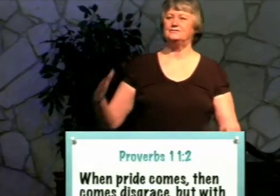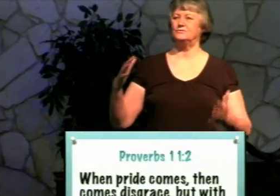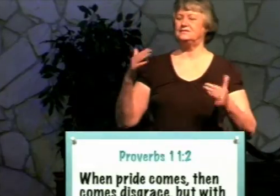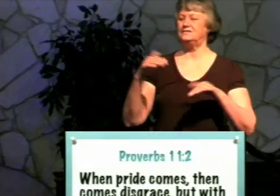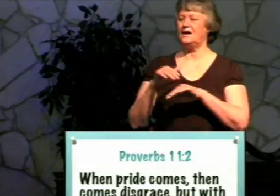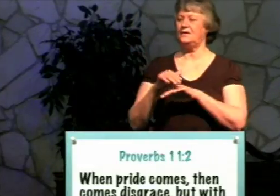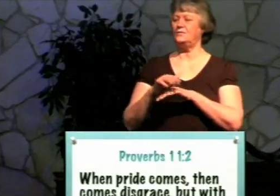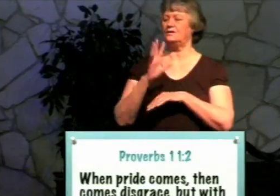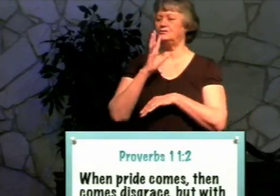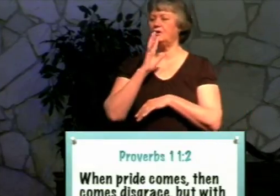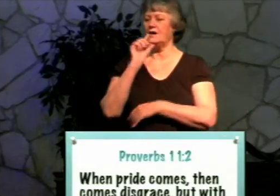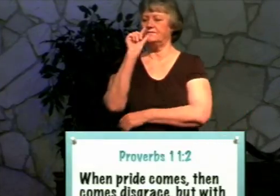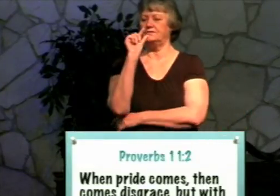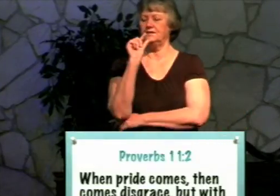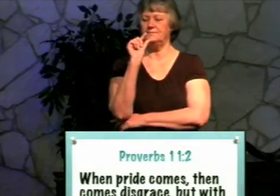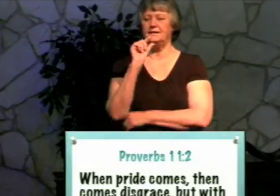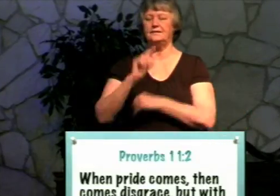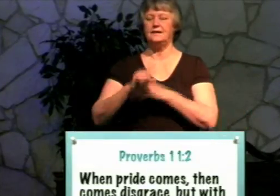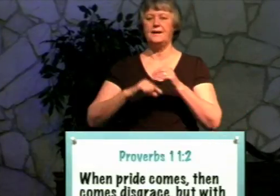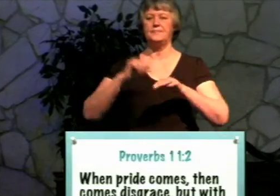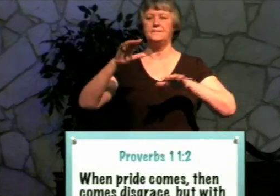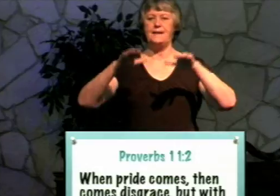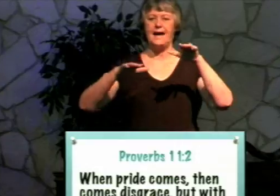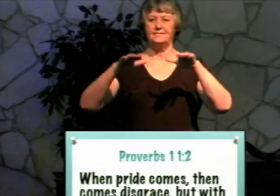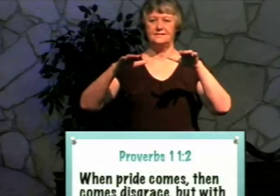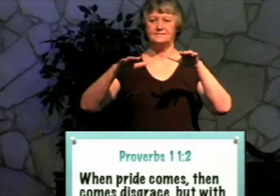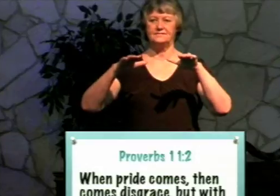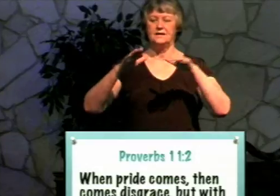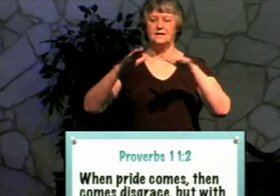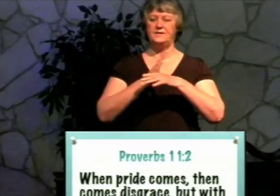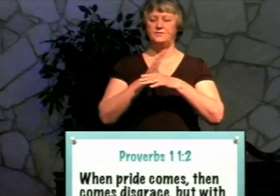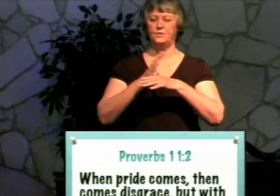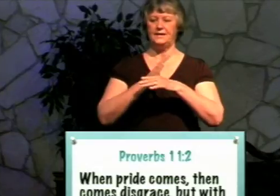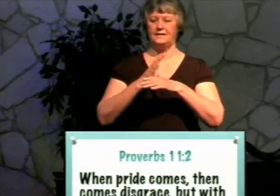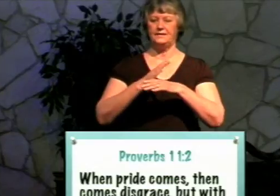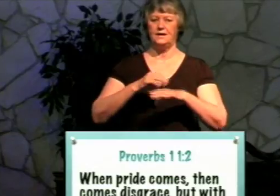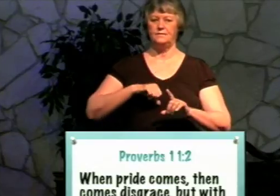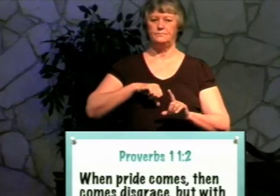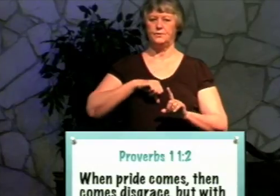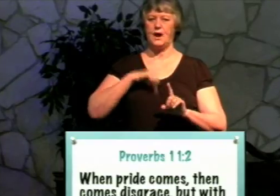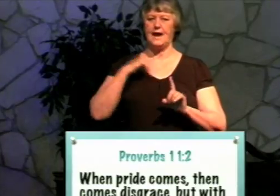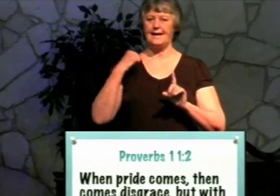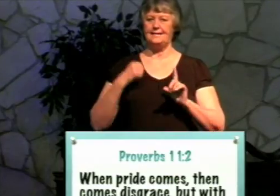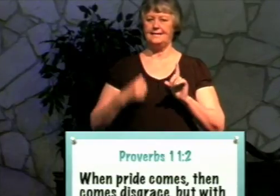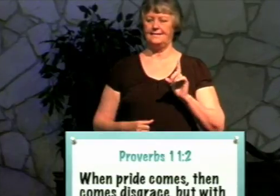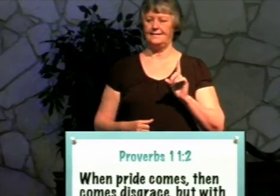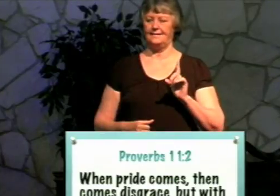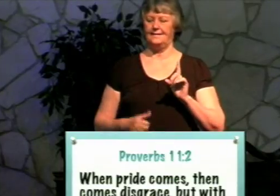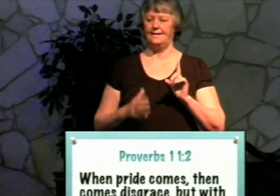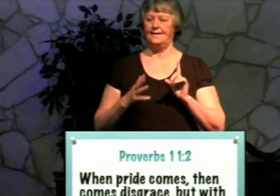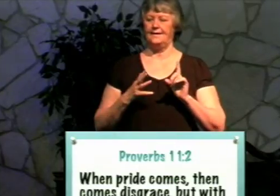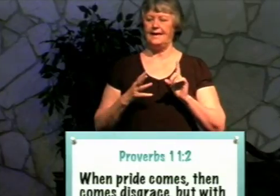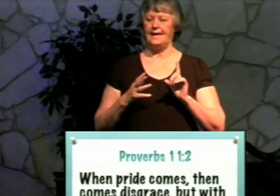So tonight, we're going to talk for a little bit about the balance between pride